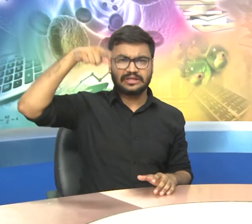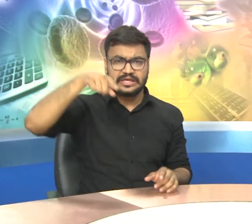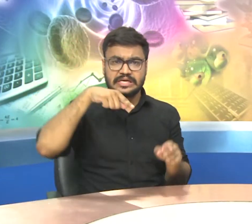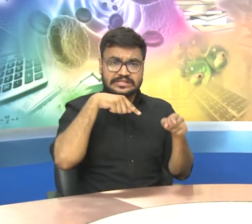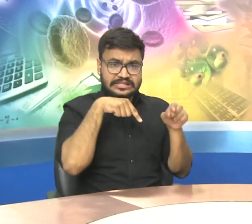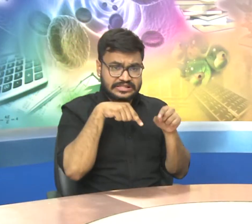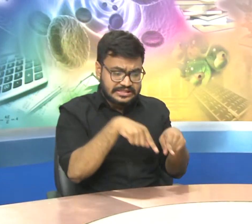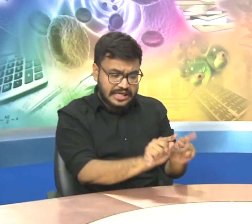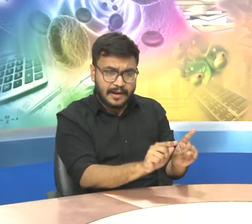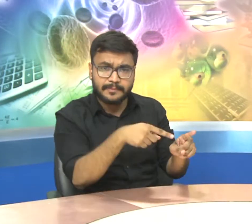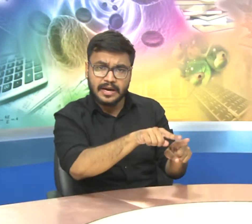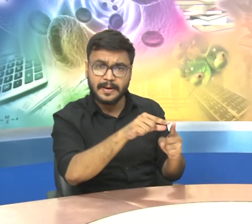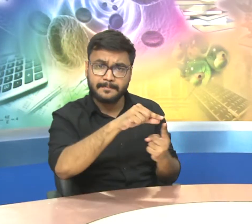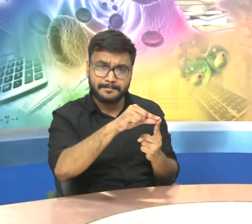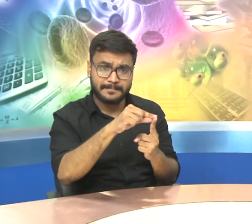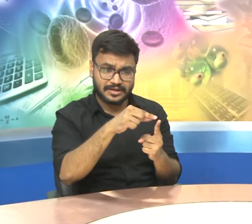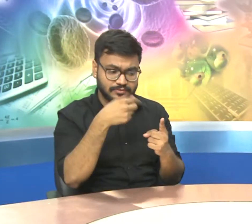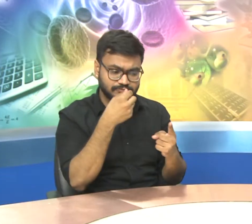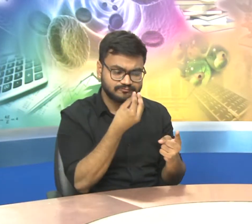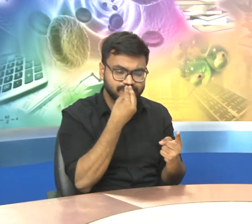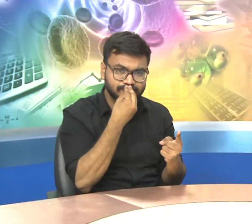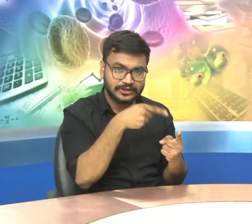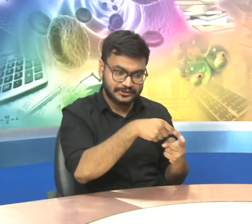And second, the producers.